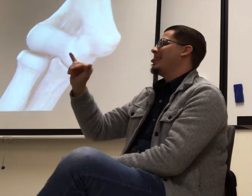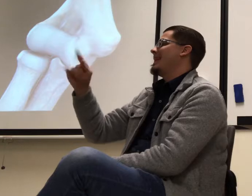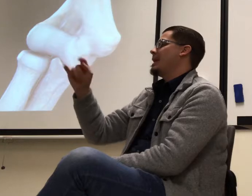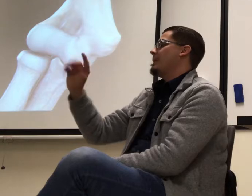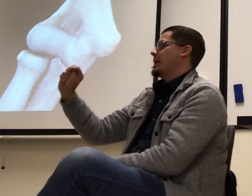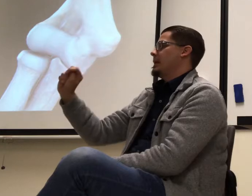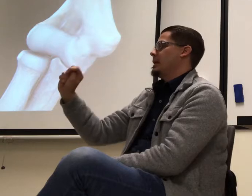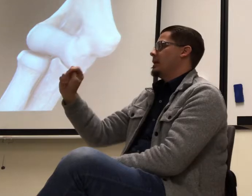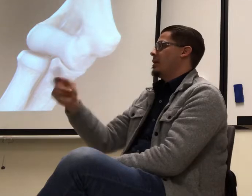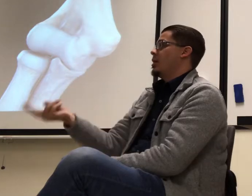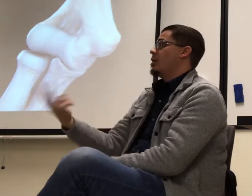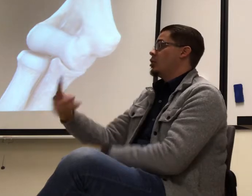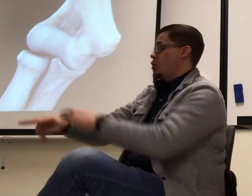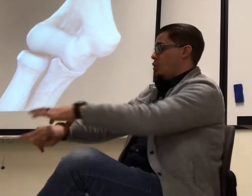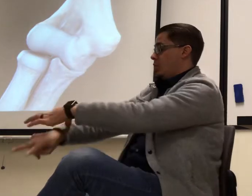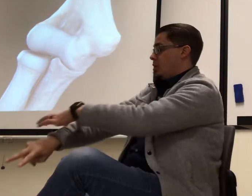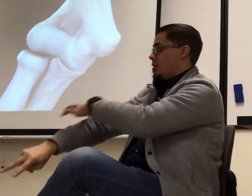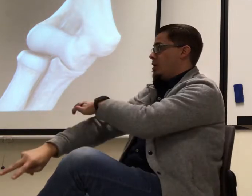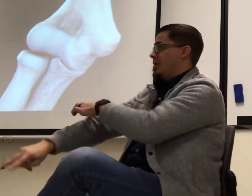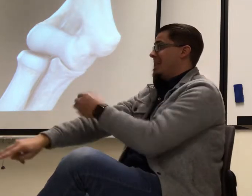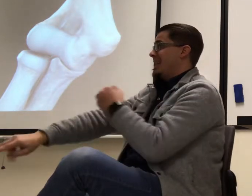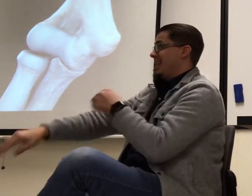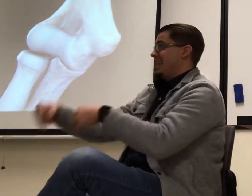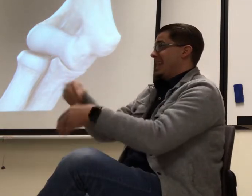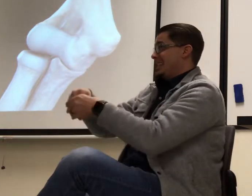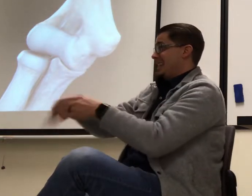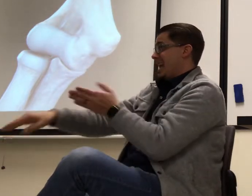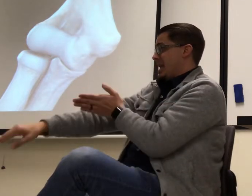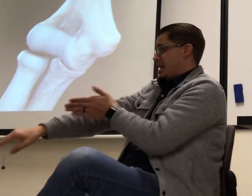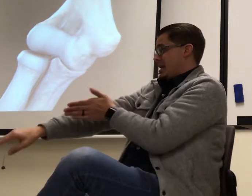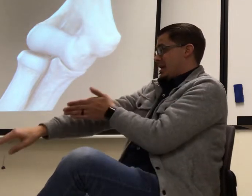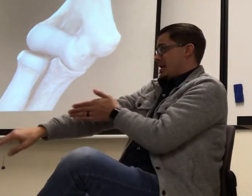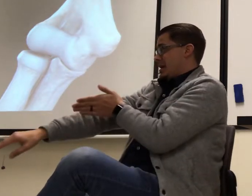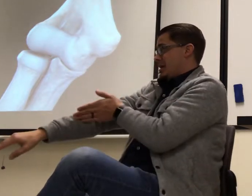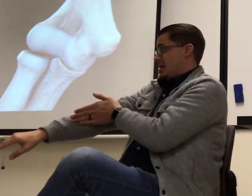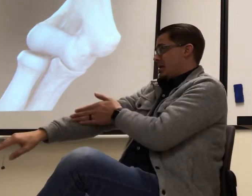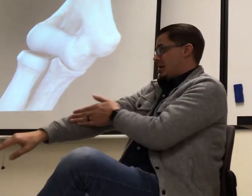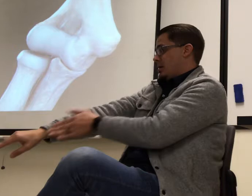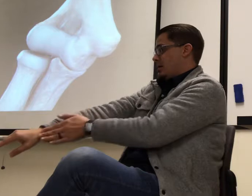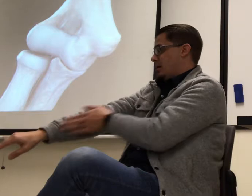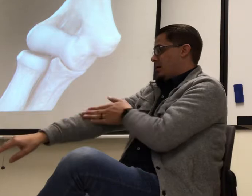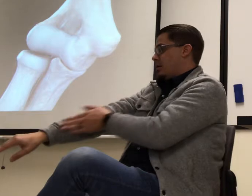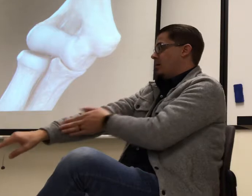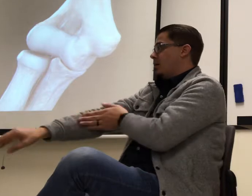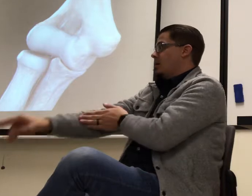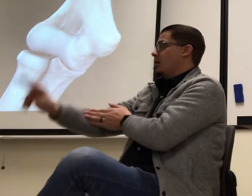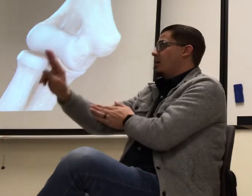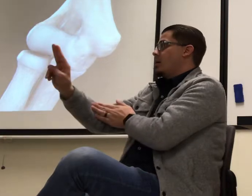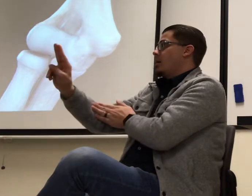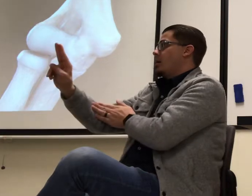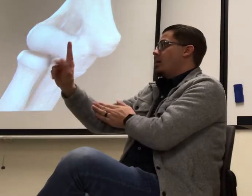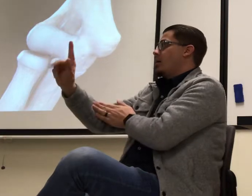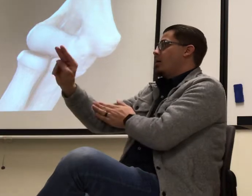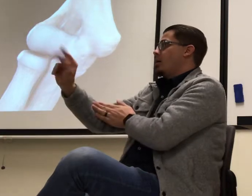two forearm bones, the inside bone is the ulnar bone. So anything that's named ulnar, look for it on the medial